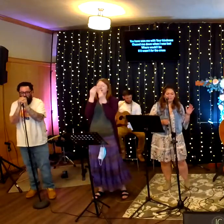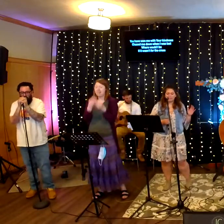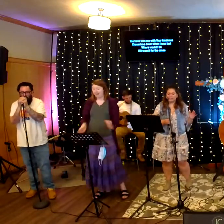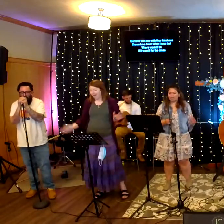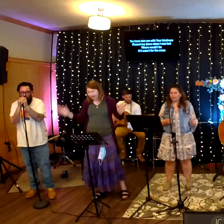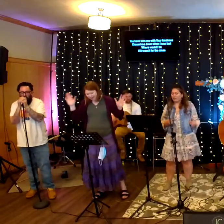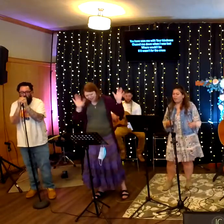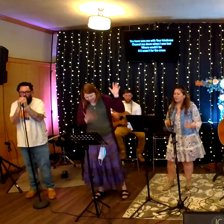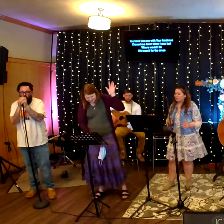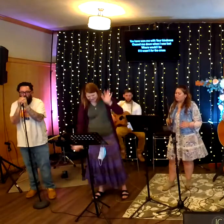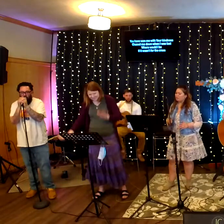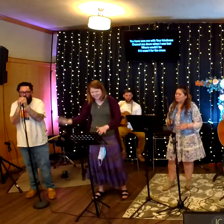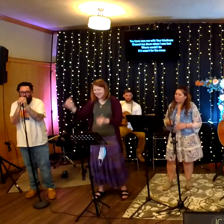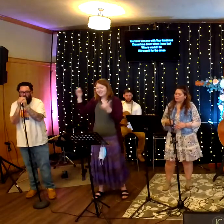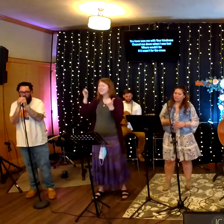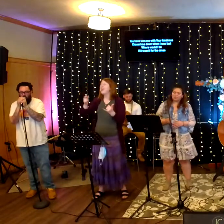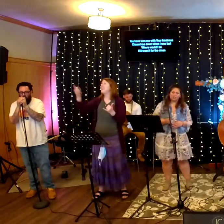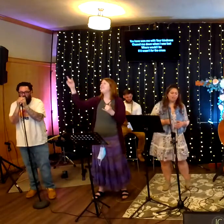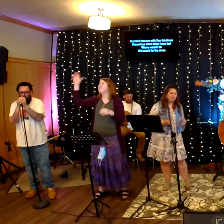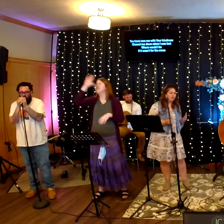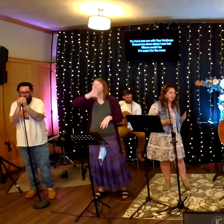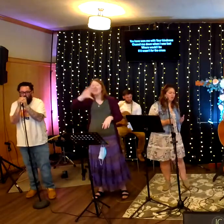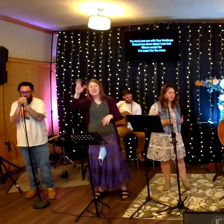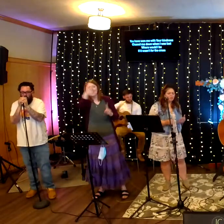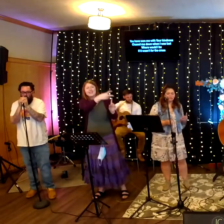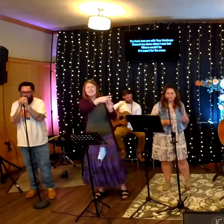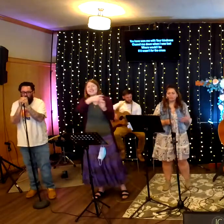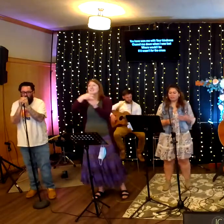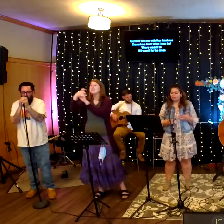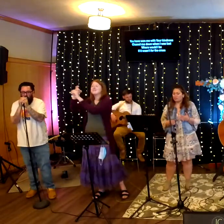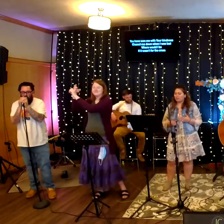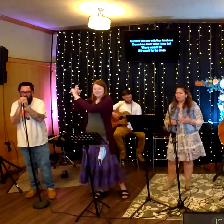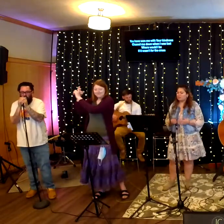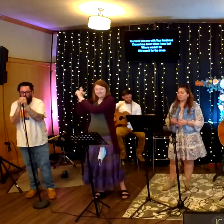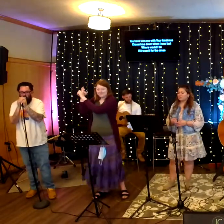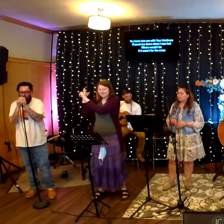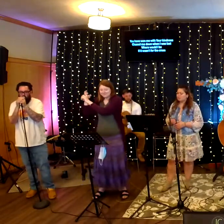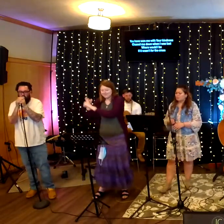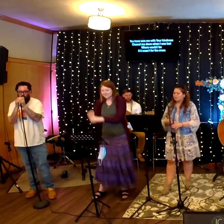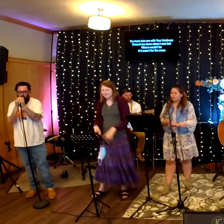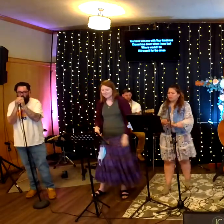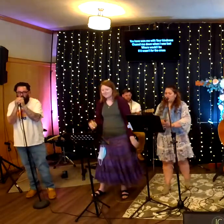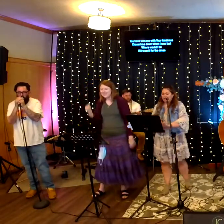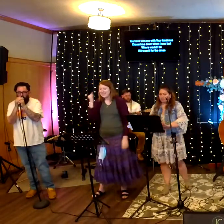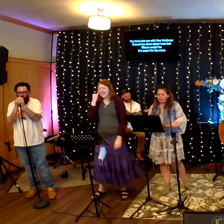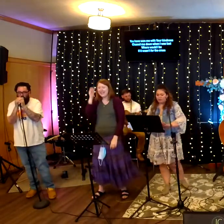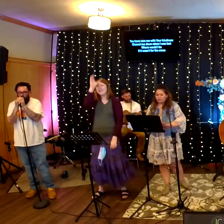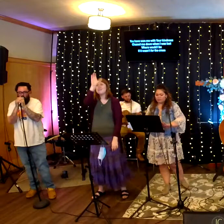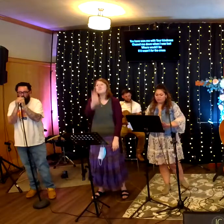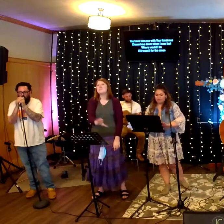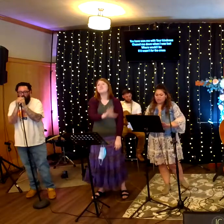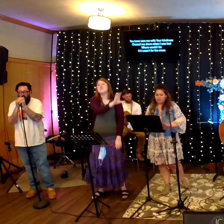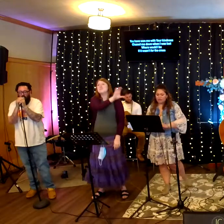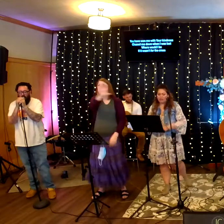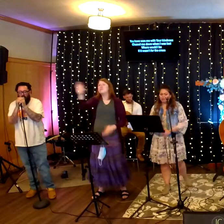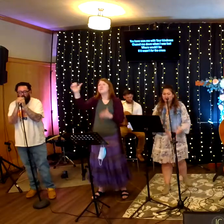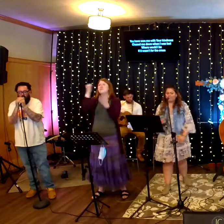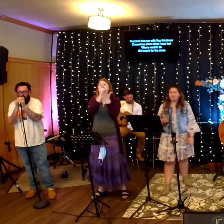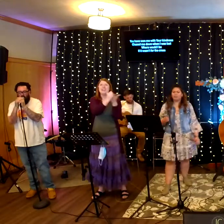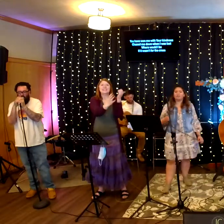me down when I was lost. Where would